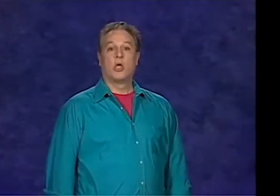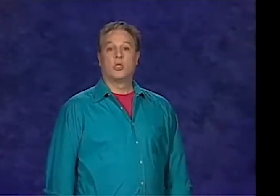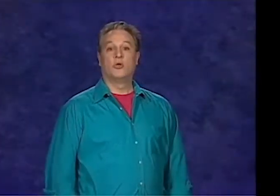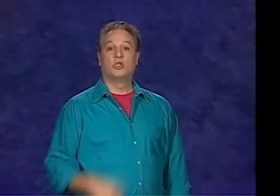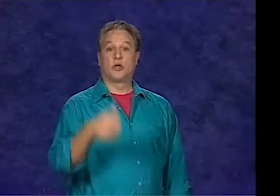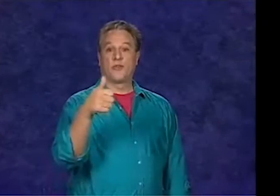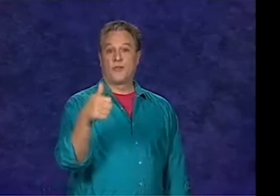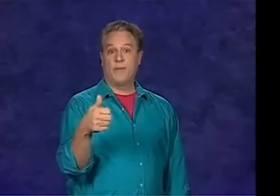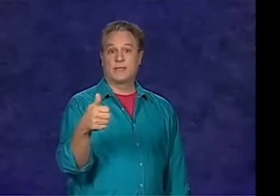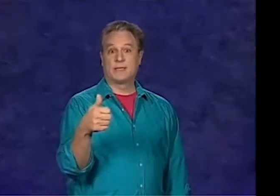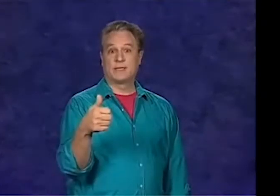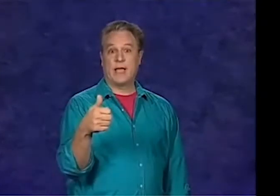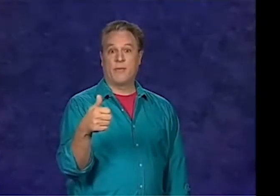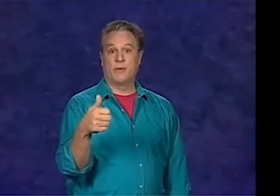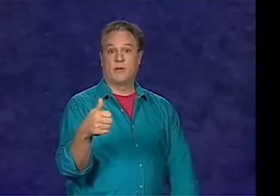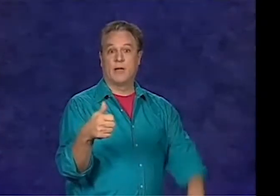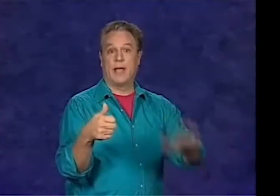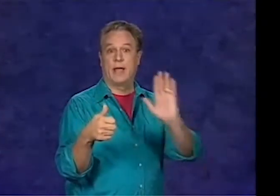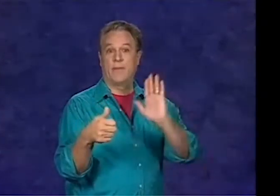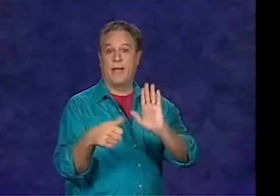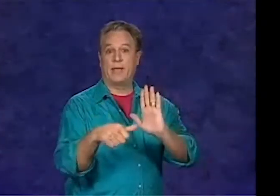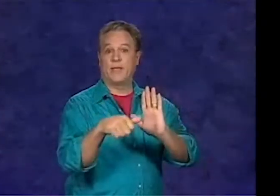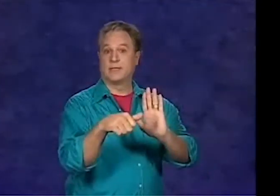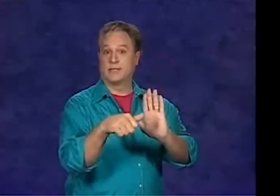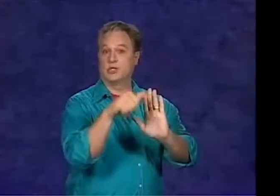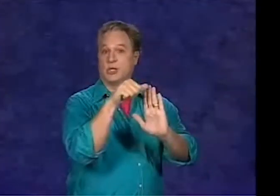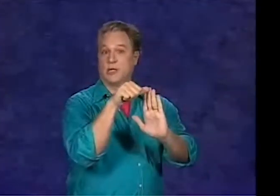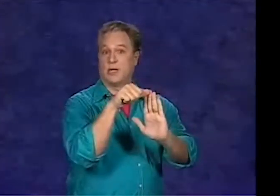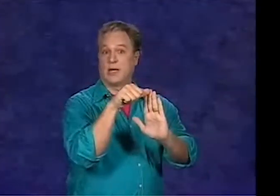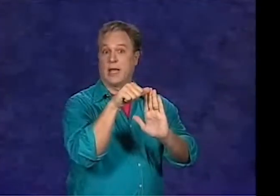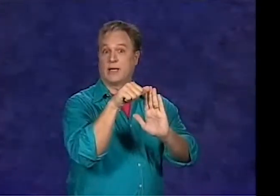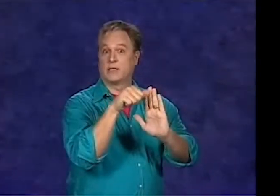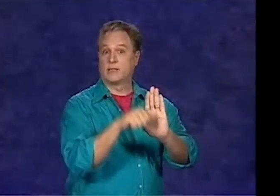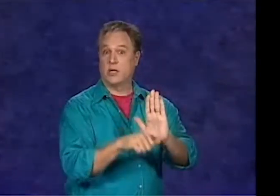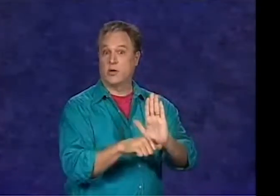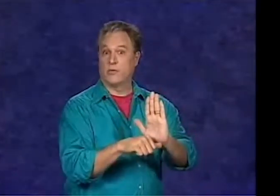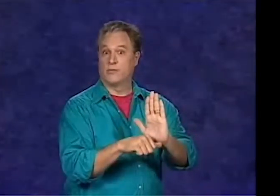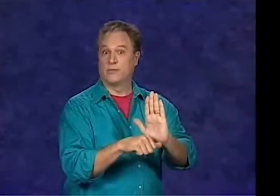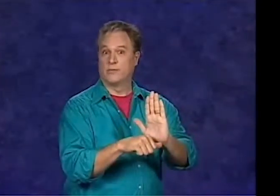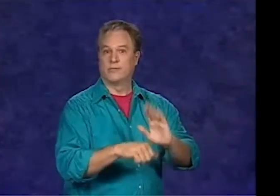Use your thumb as a scalpel and make the incision like so.